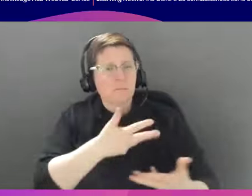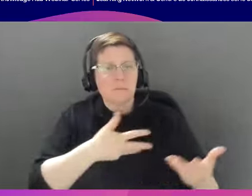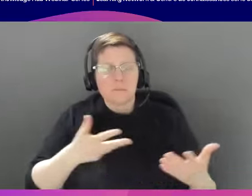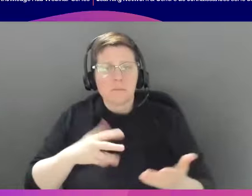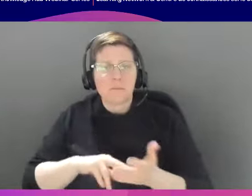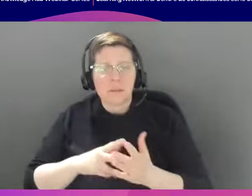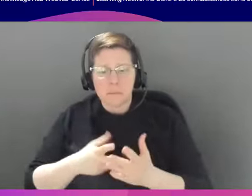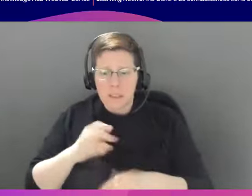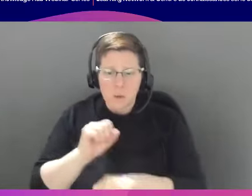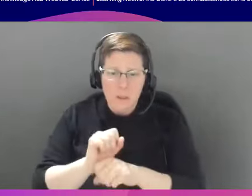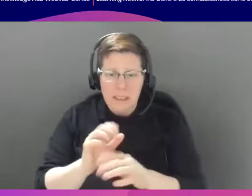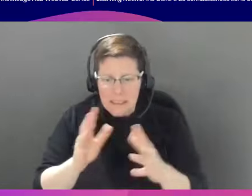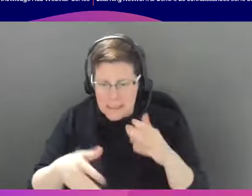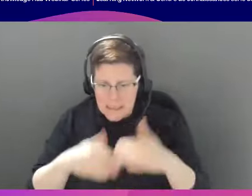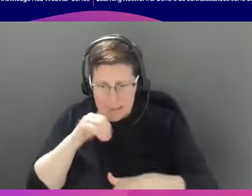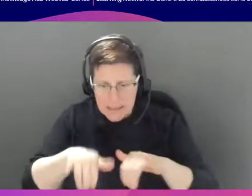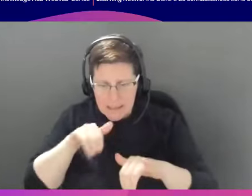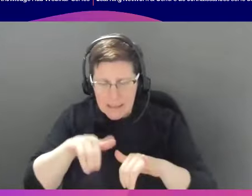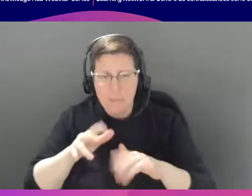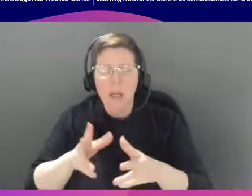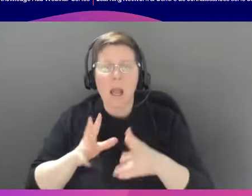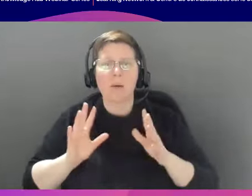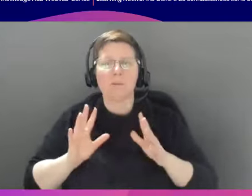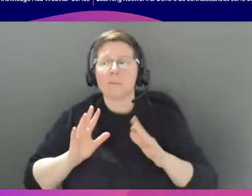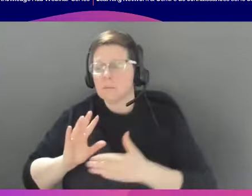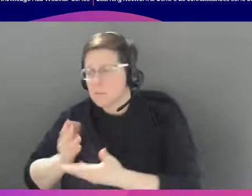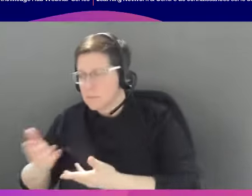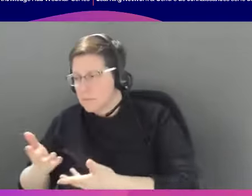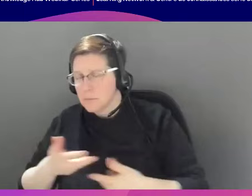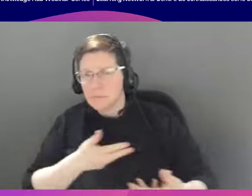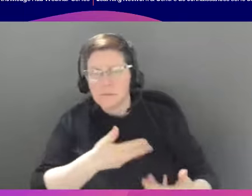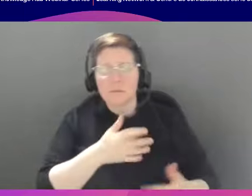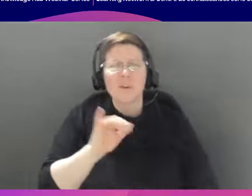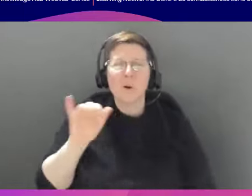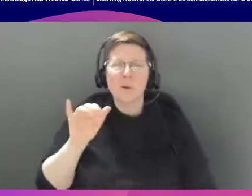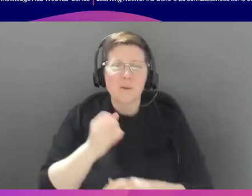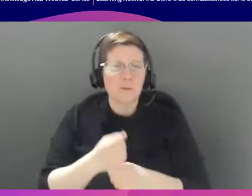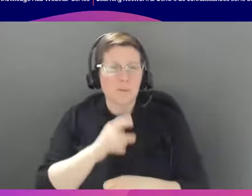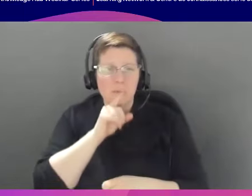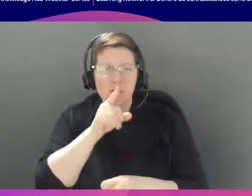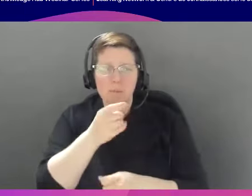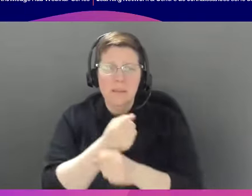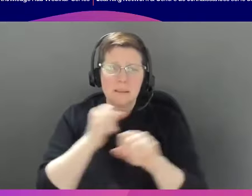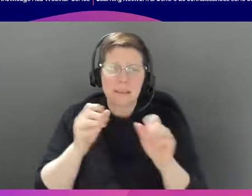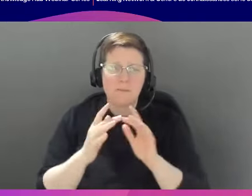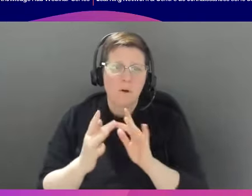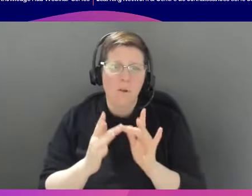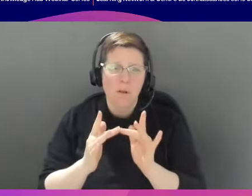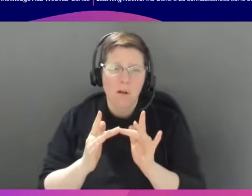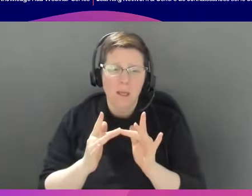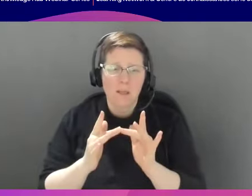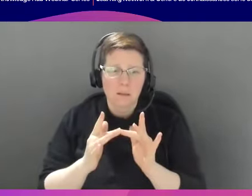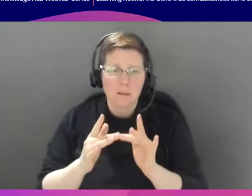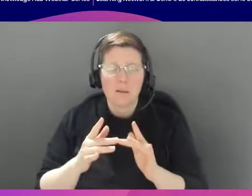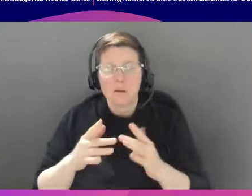of your work. And I think there's also a lot of different kind of cyber hygiene practices. I think obviously there's one that we're doing today,